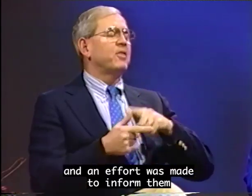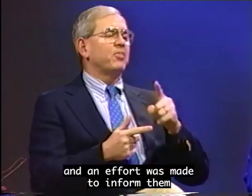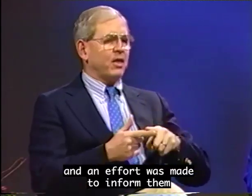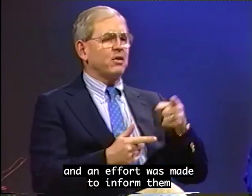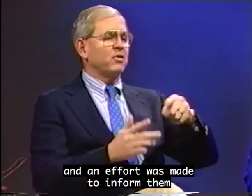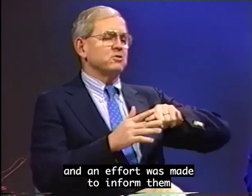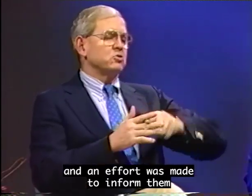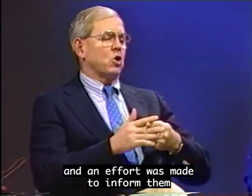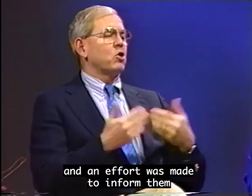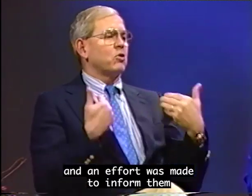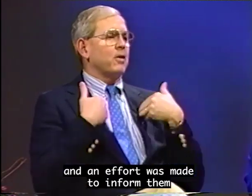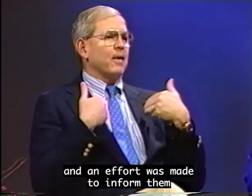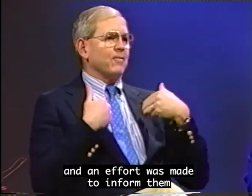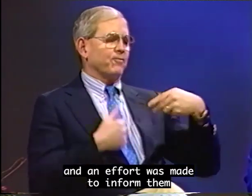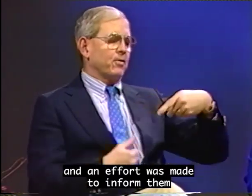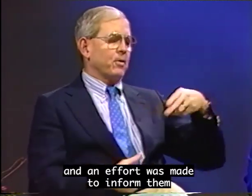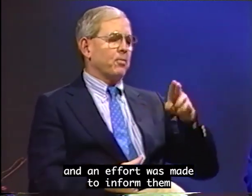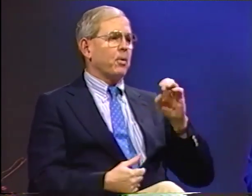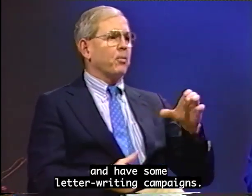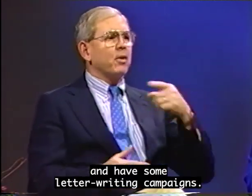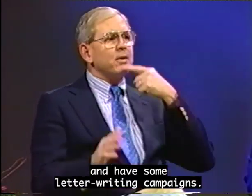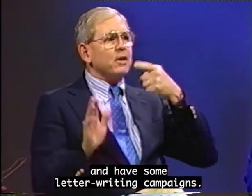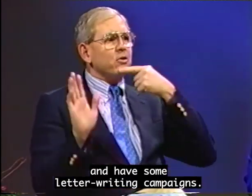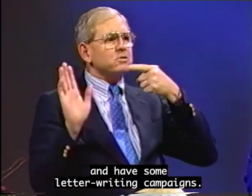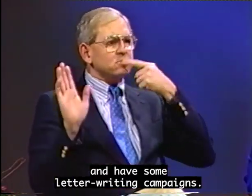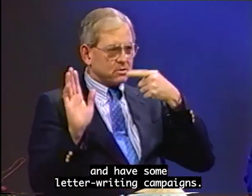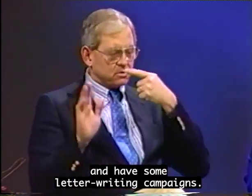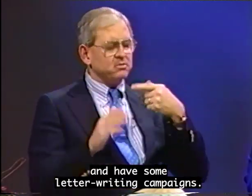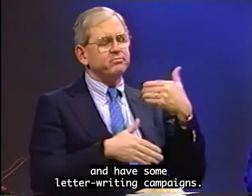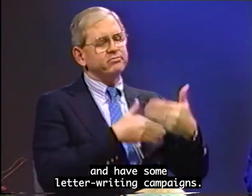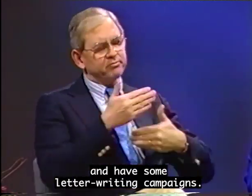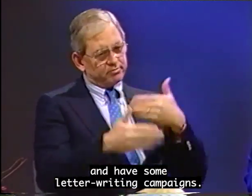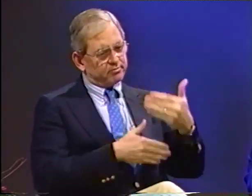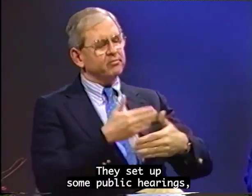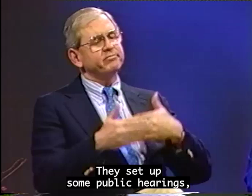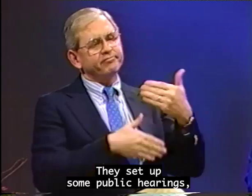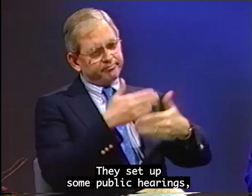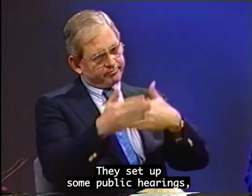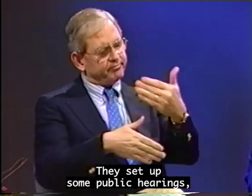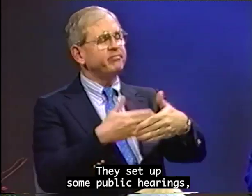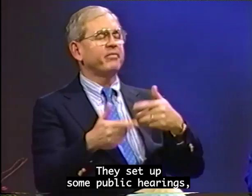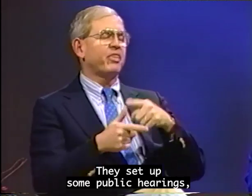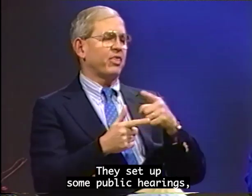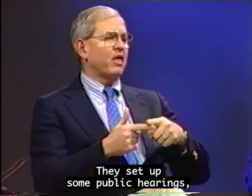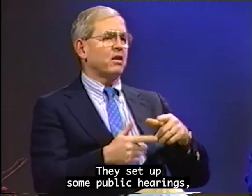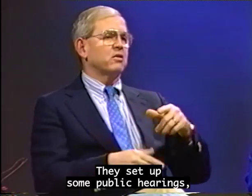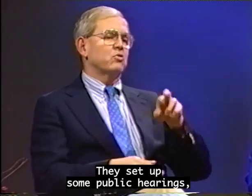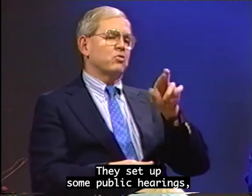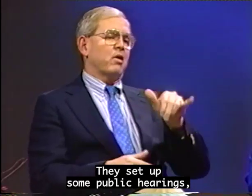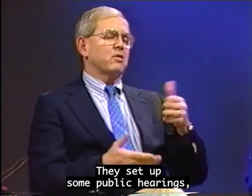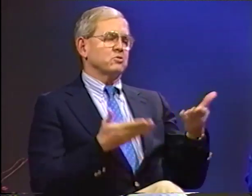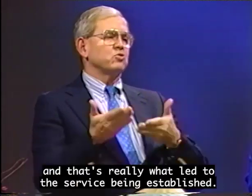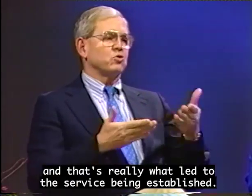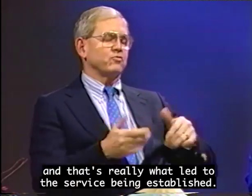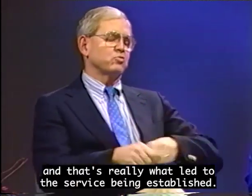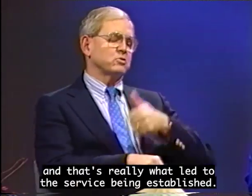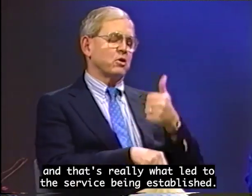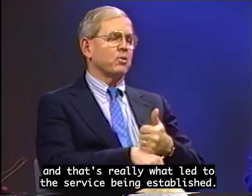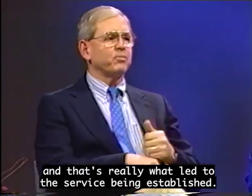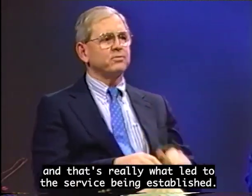And an effort was made to inform them and have some letter writing campaigns. They set up some public hearings, and